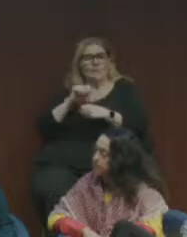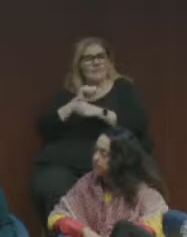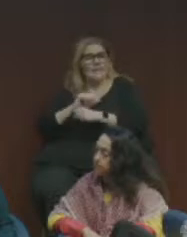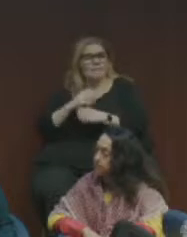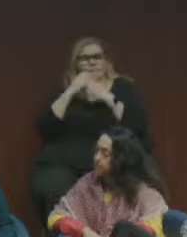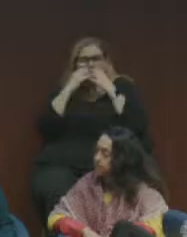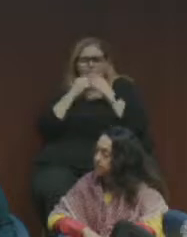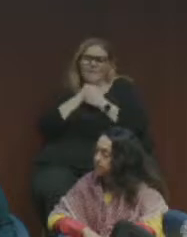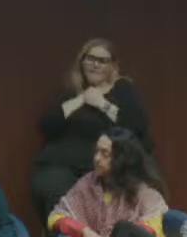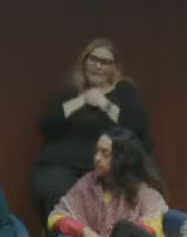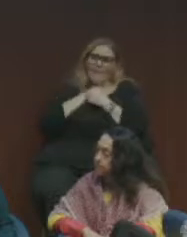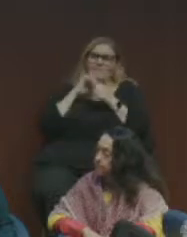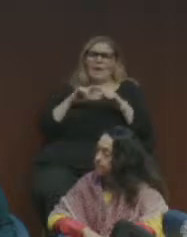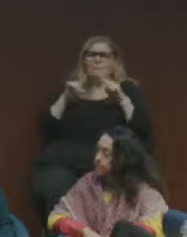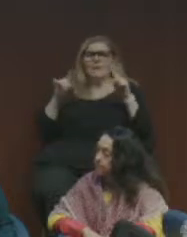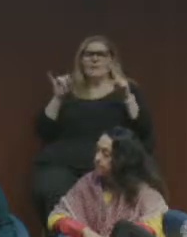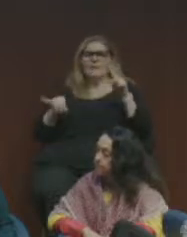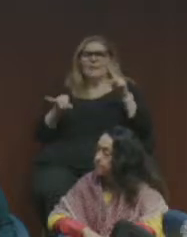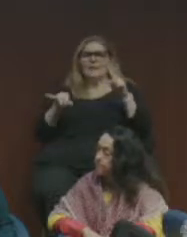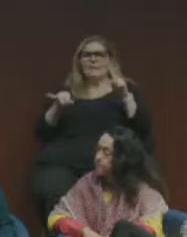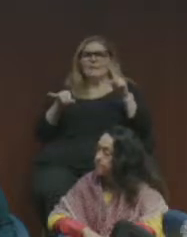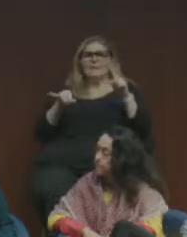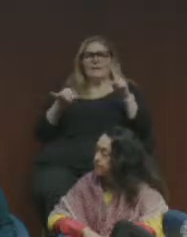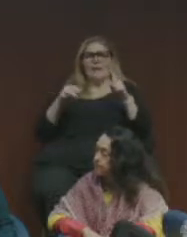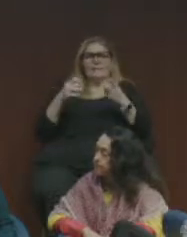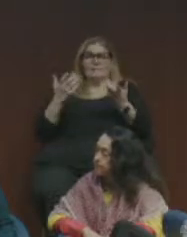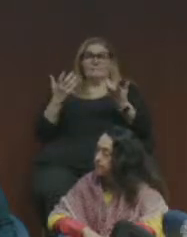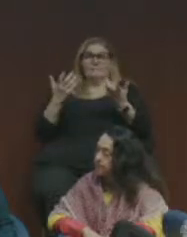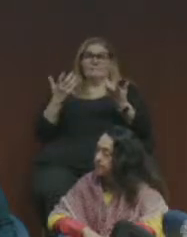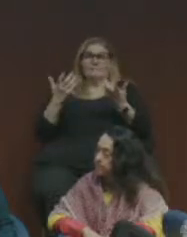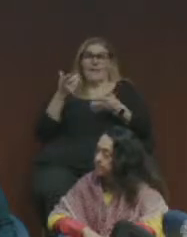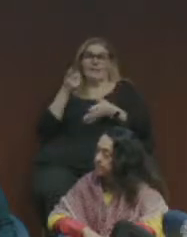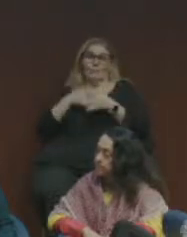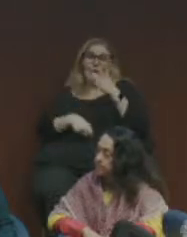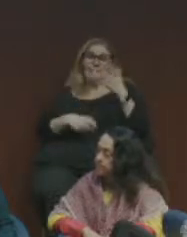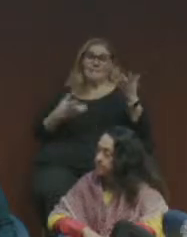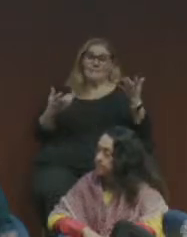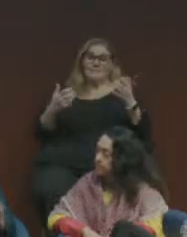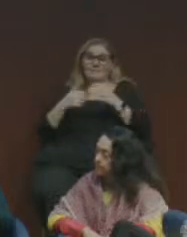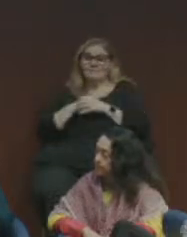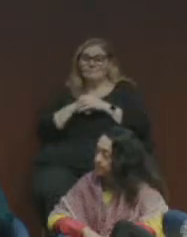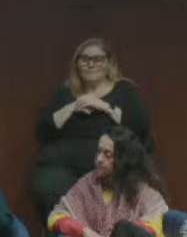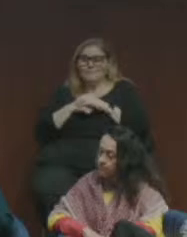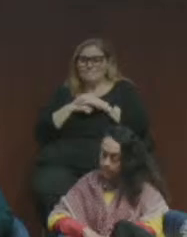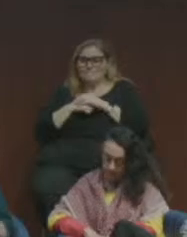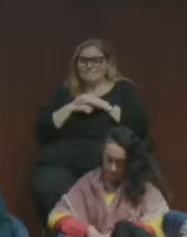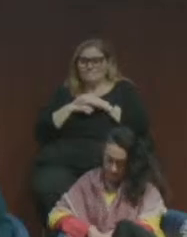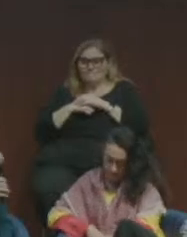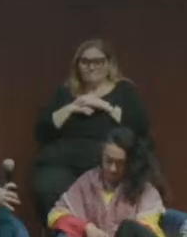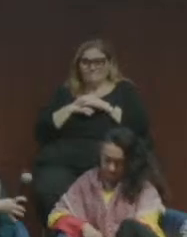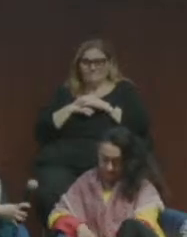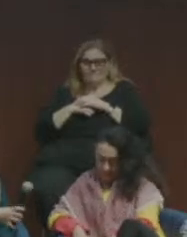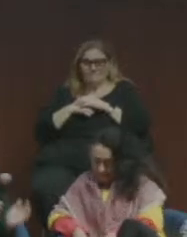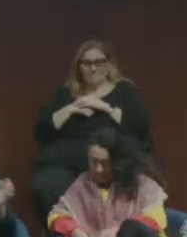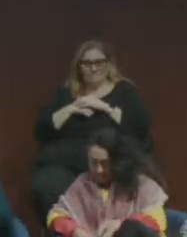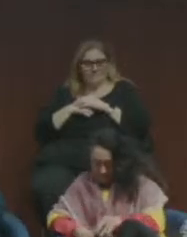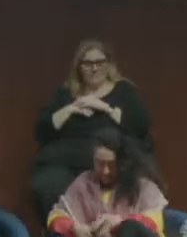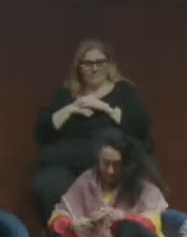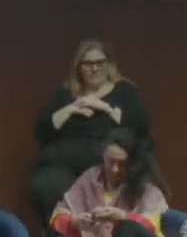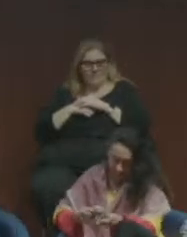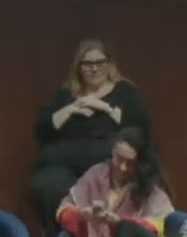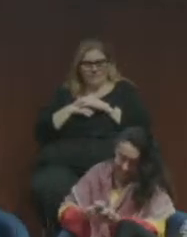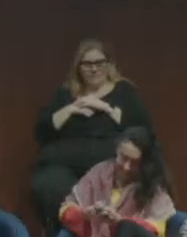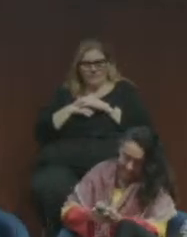love, but that labor of love comes at a huge price. So, thank you.